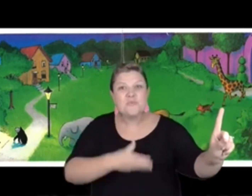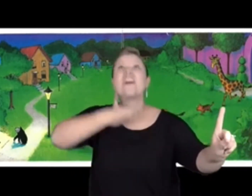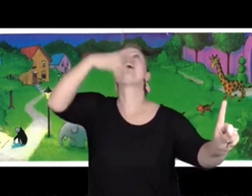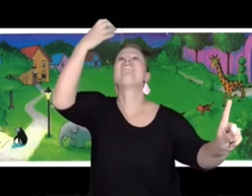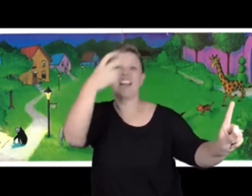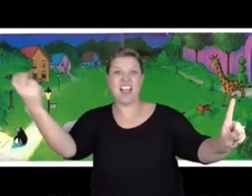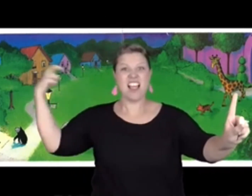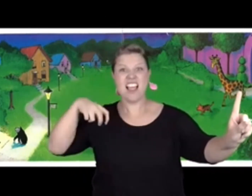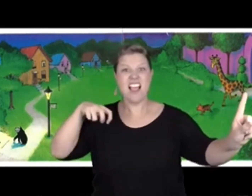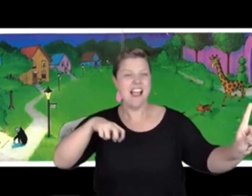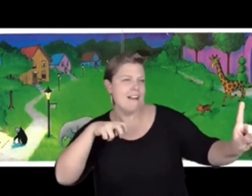the giraffe,